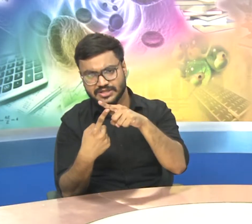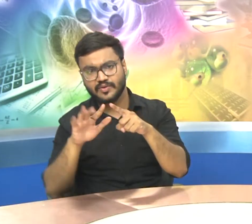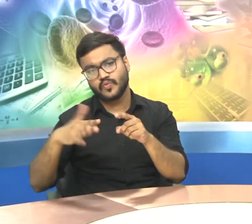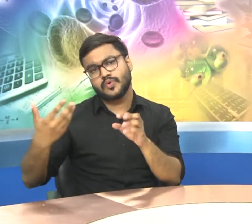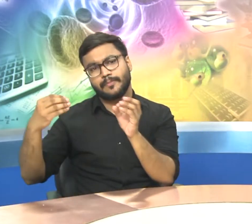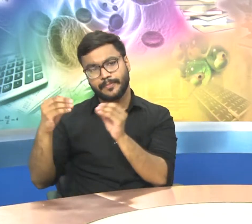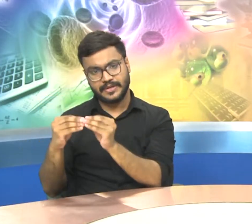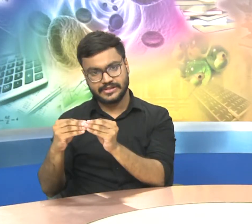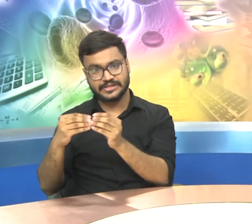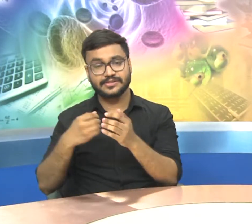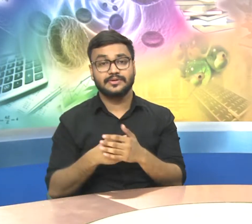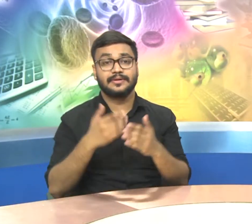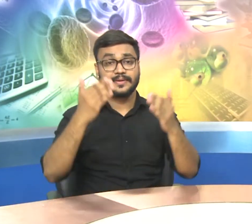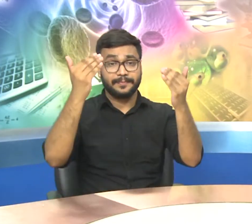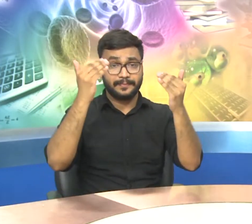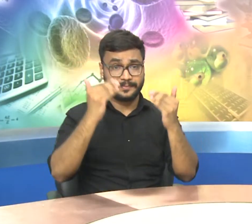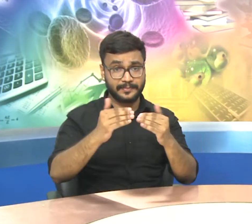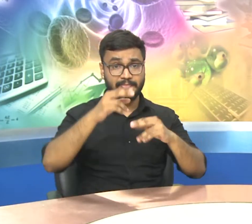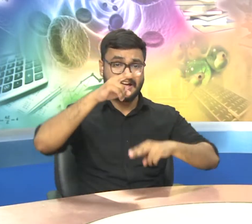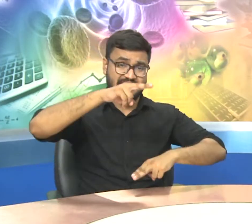and submerged plants.